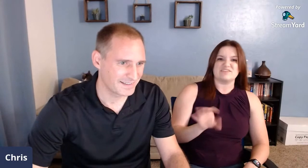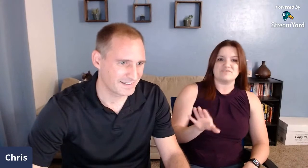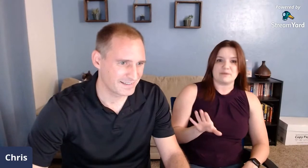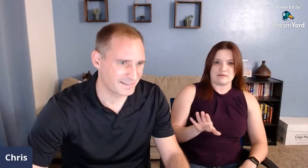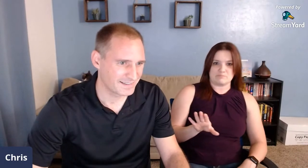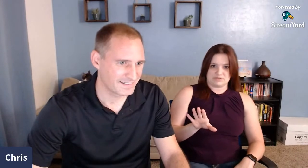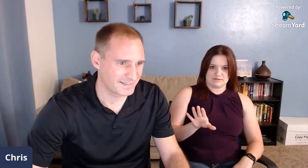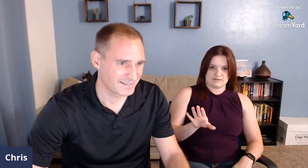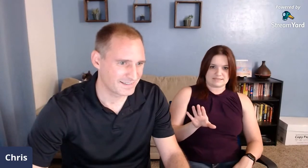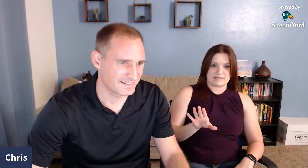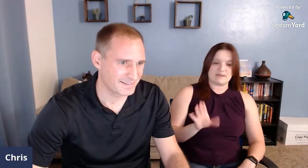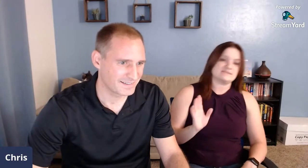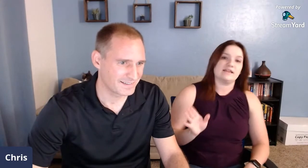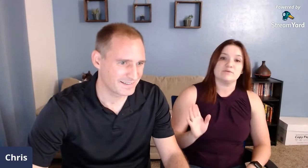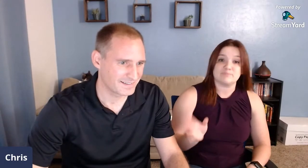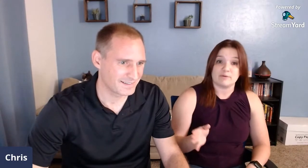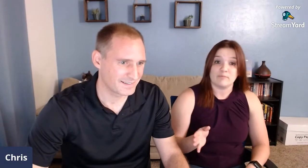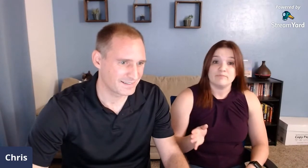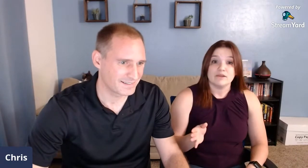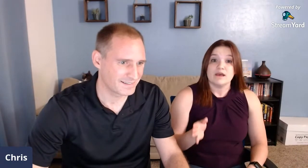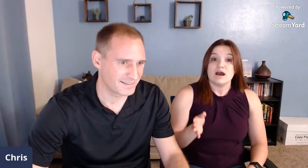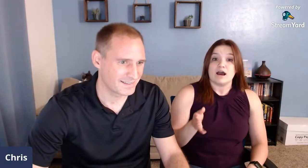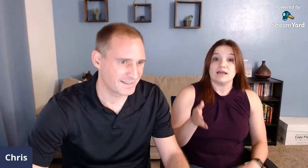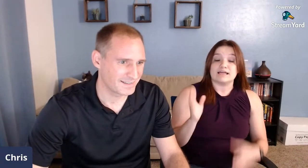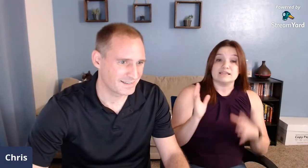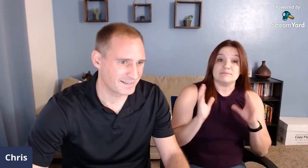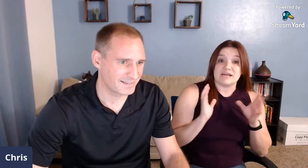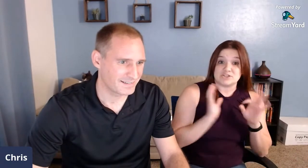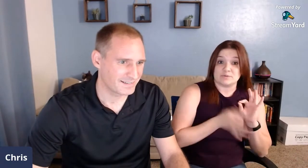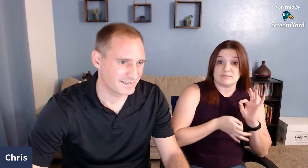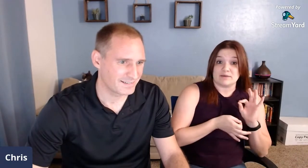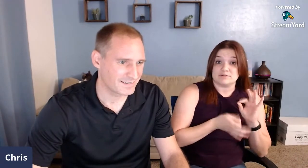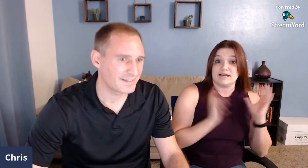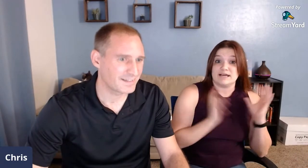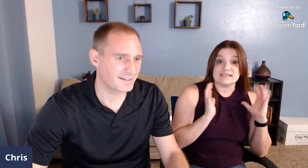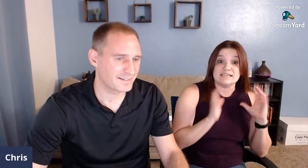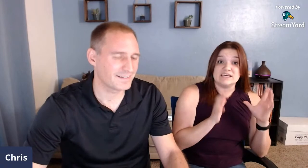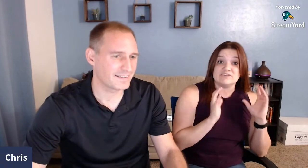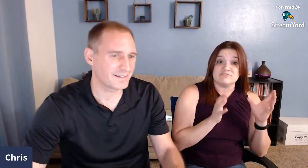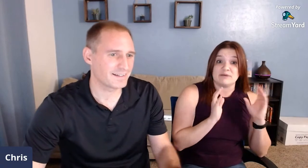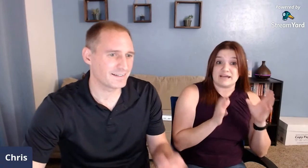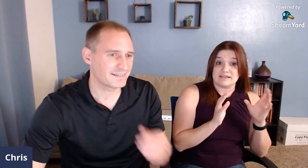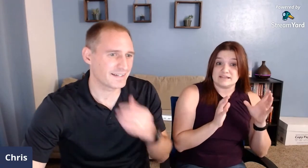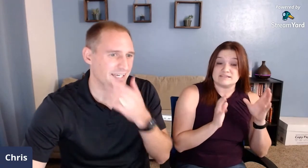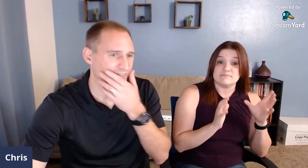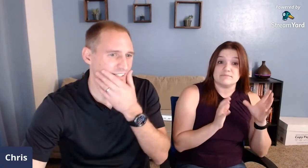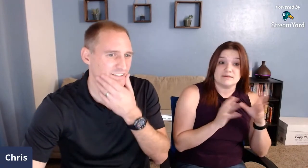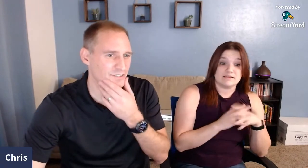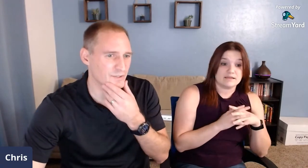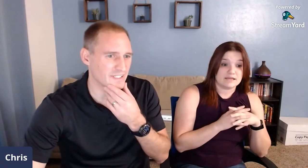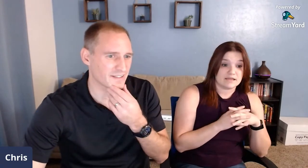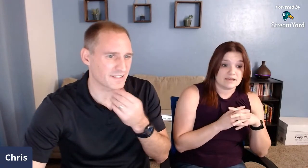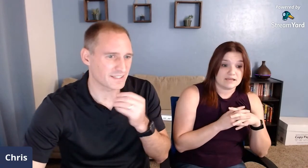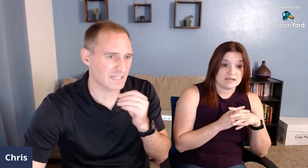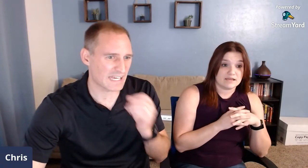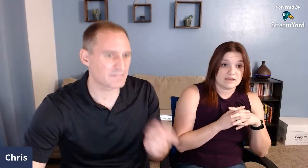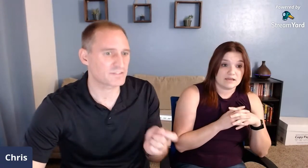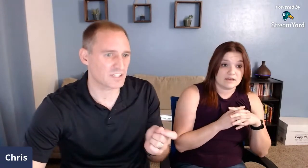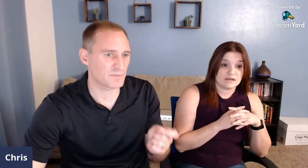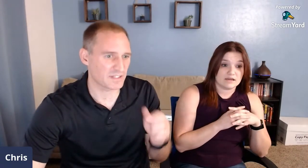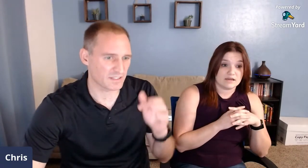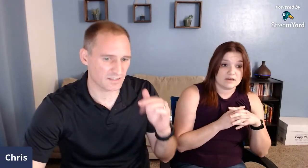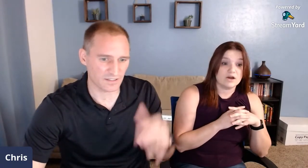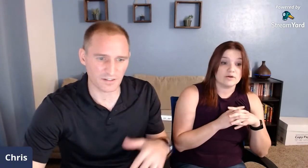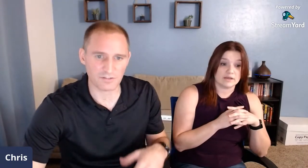Scenarios. I live by that book. It's like my sign language Bible. I like my interpreting Bible. I like live by it. Yeah, I have a link to it in the